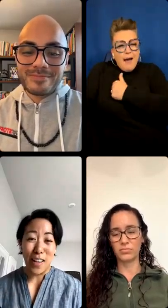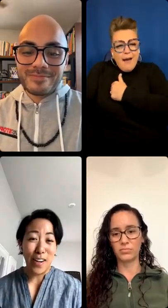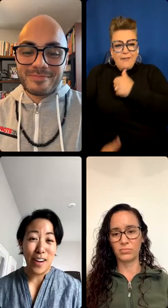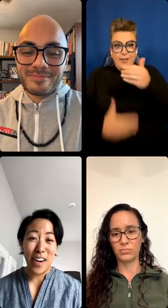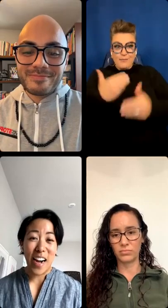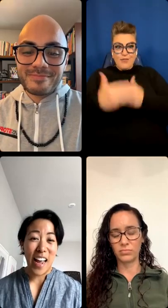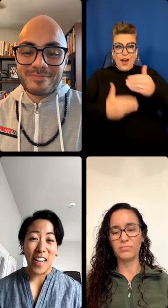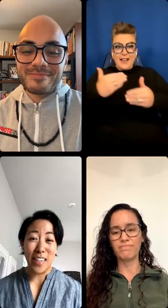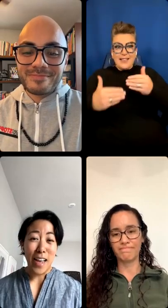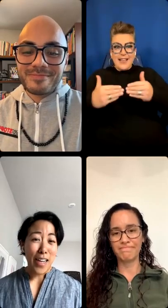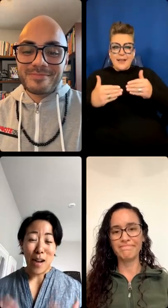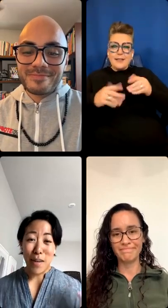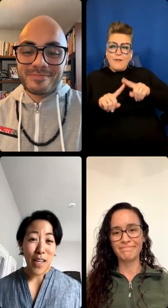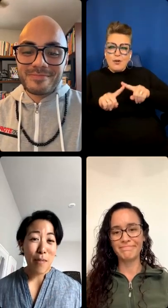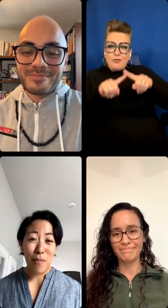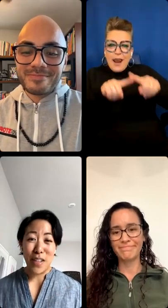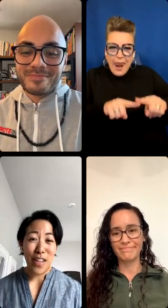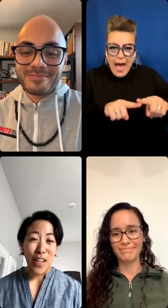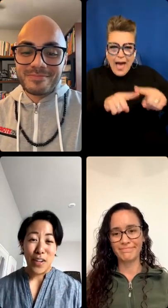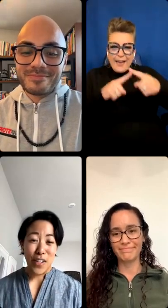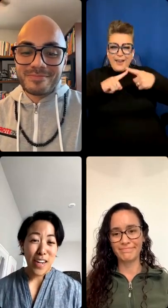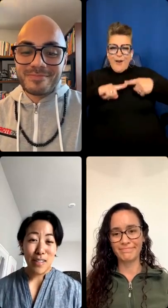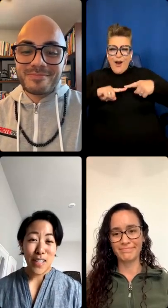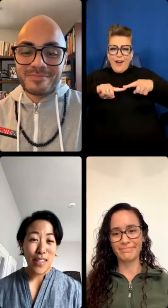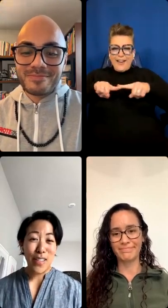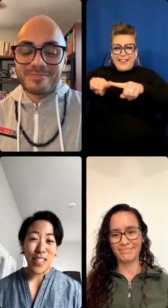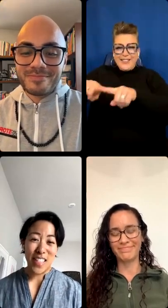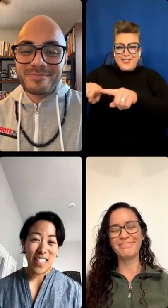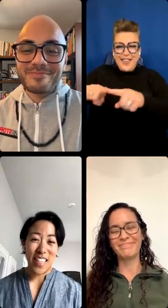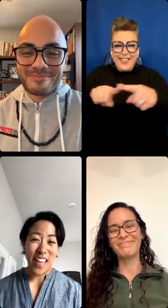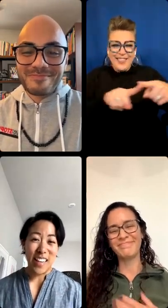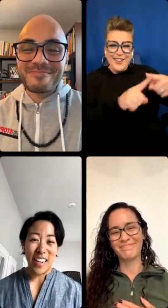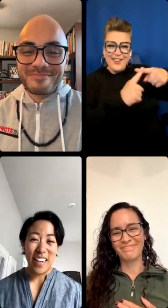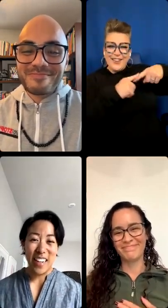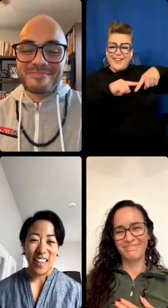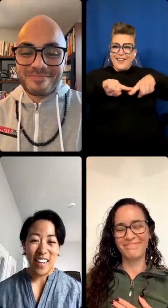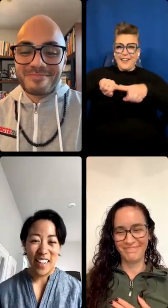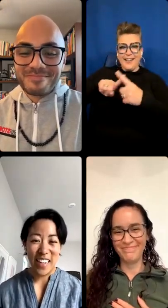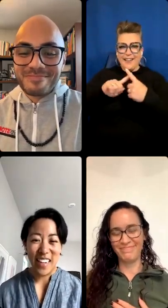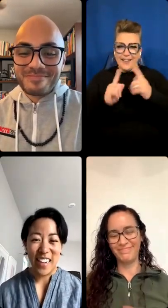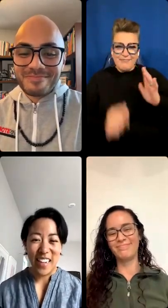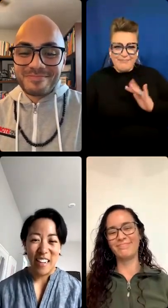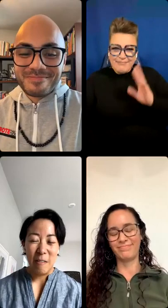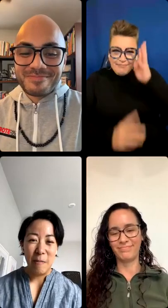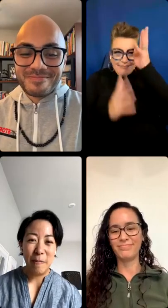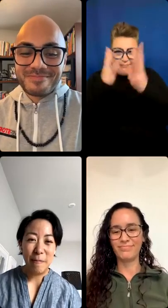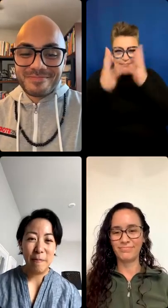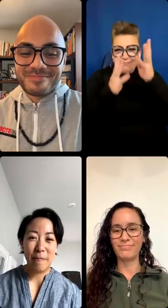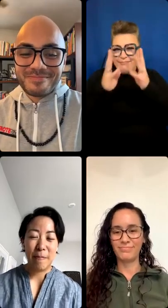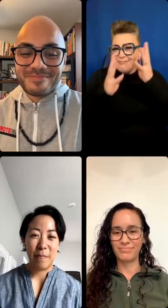one another and coming up with creative solutions together.